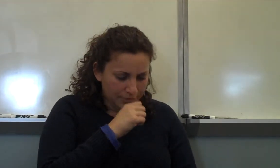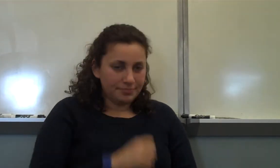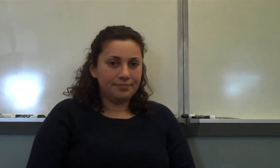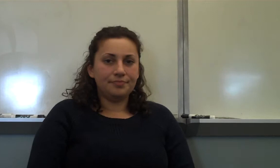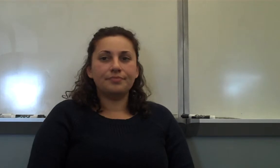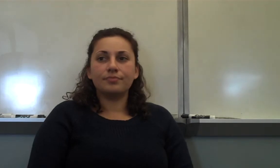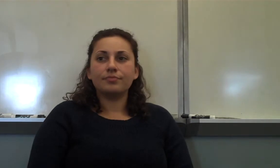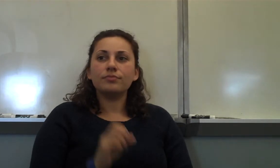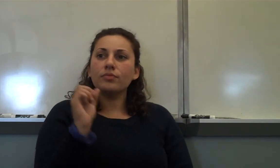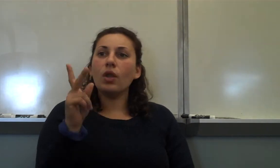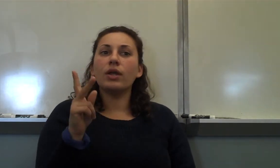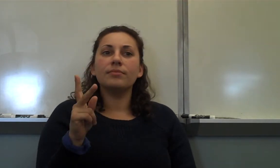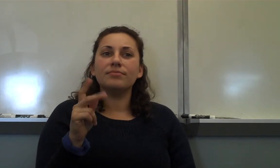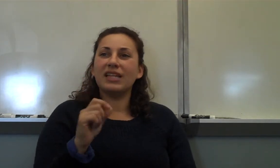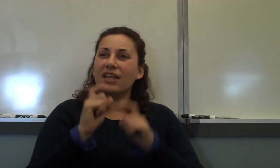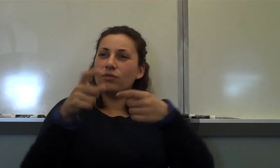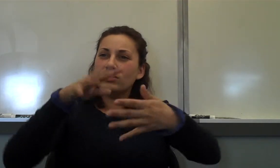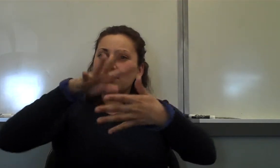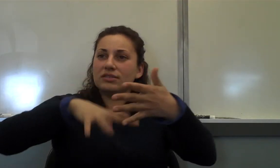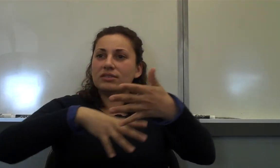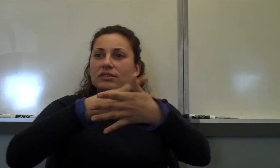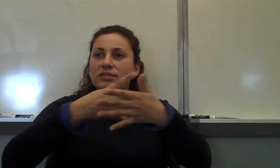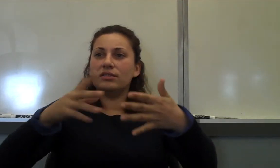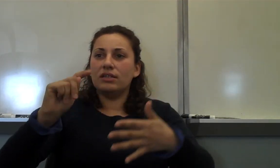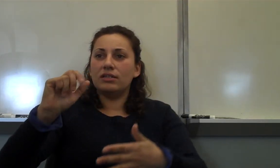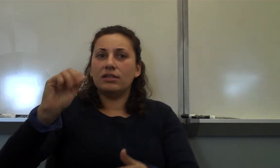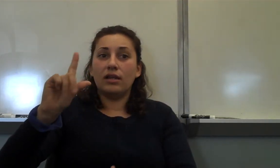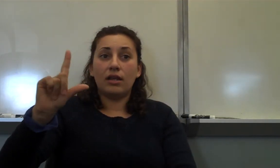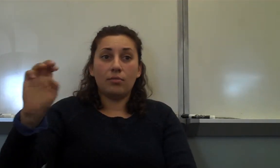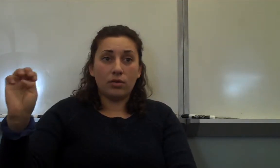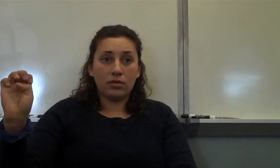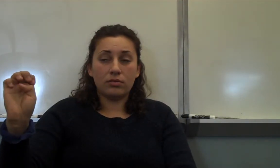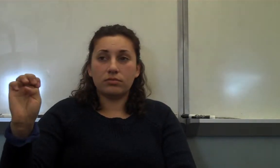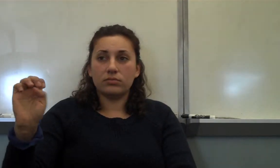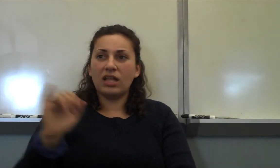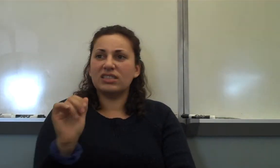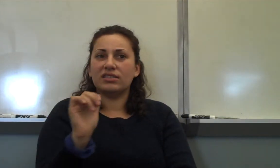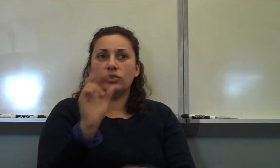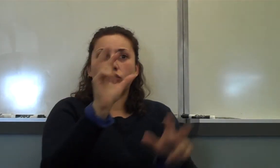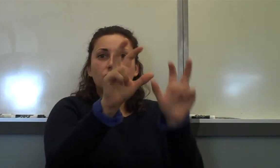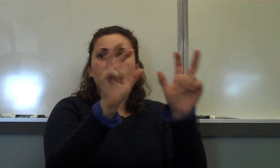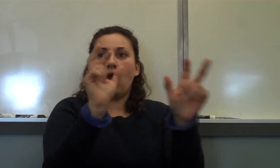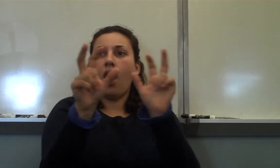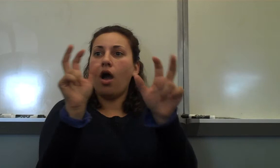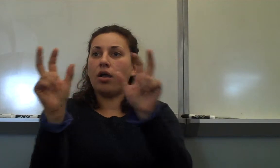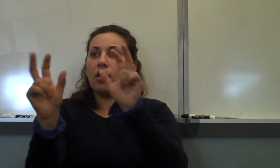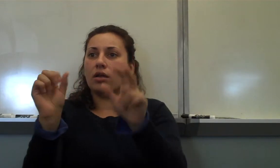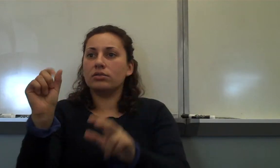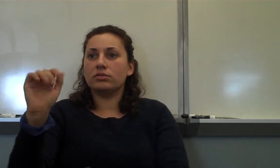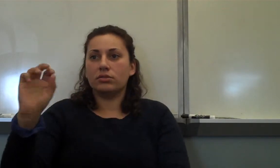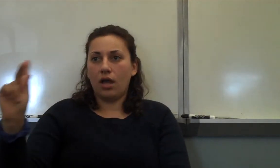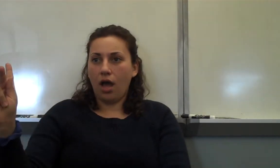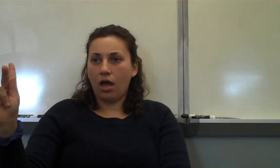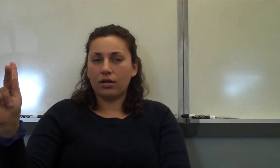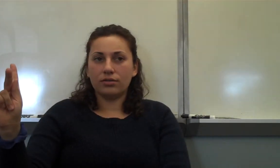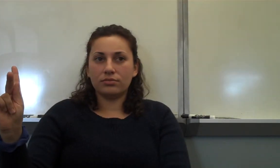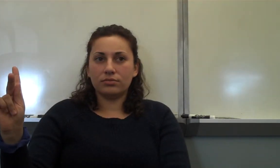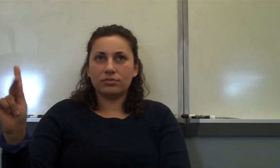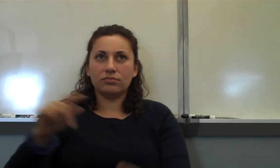Okay, they give you a little table there of IBM and FedEx. It's the stock going from January through May of some year. The table